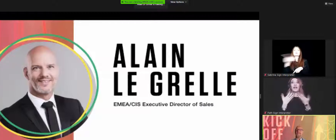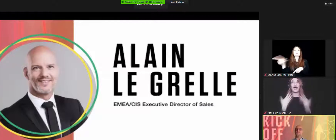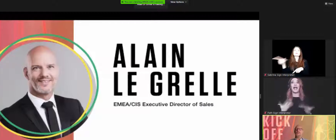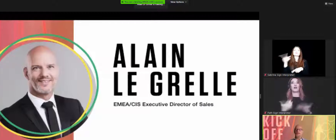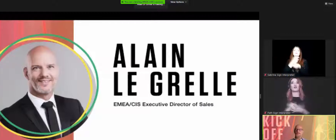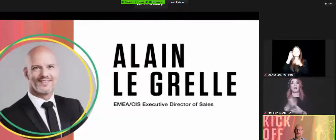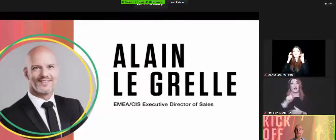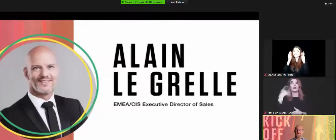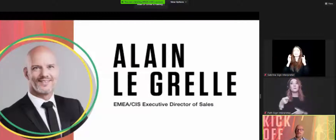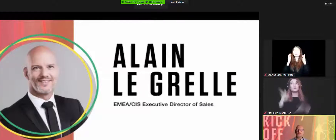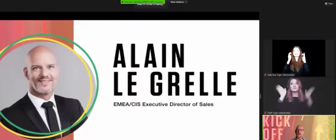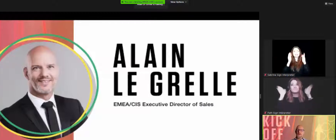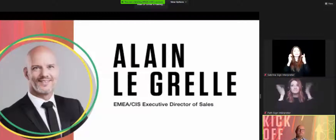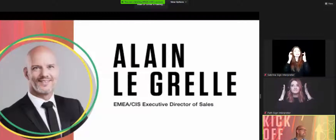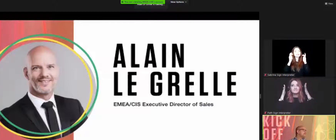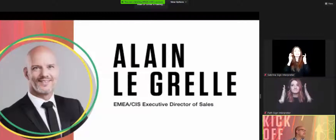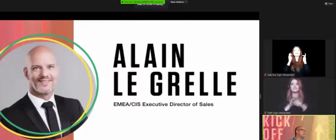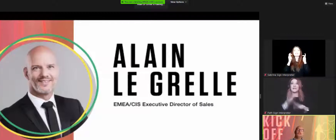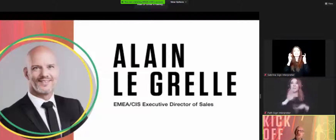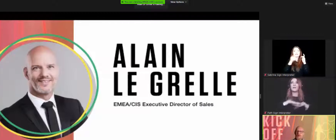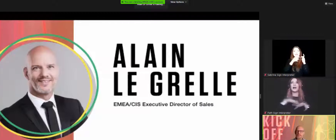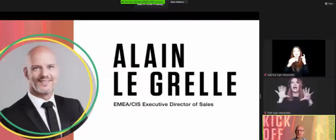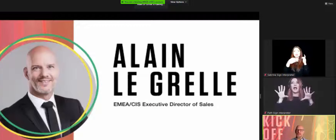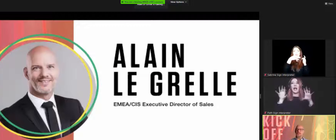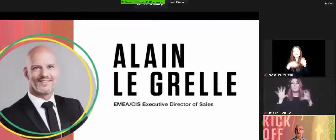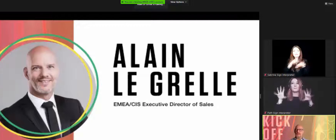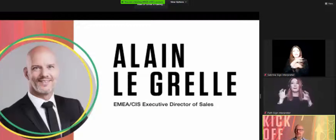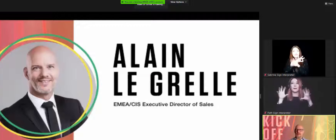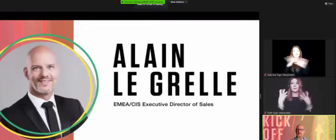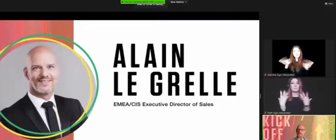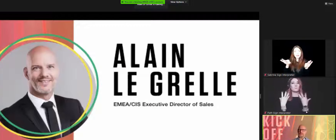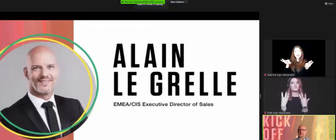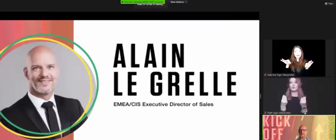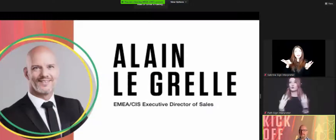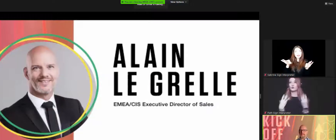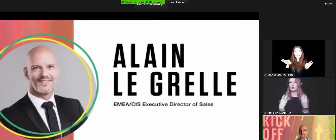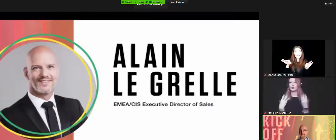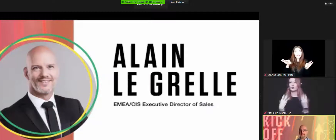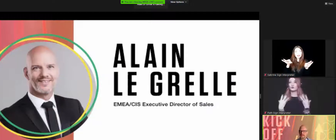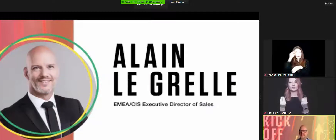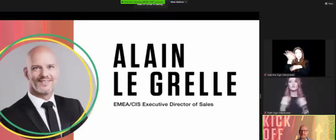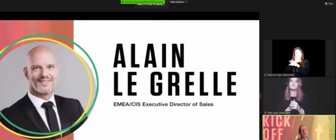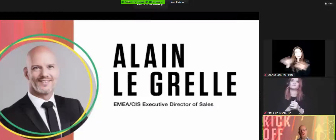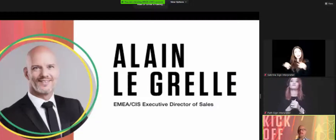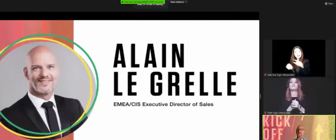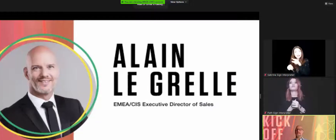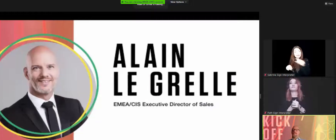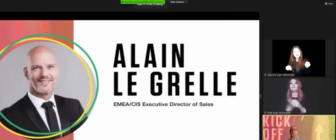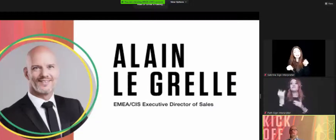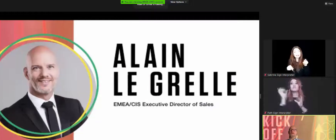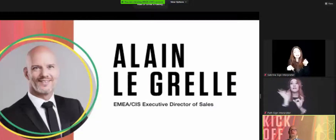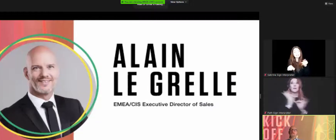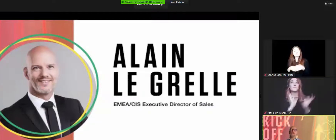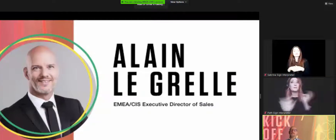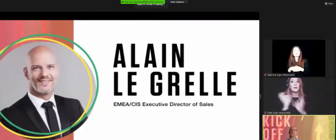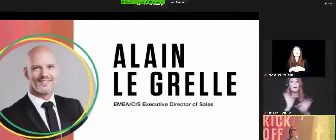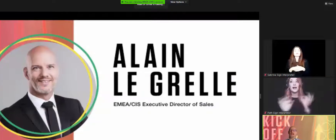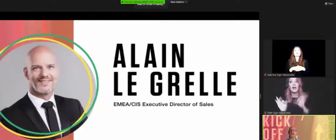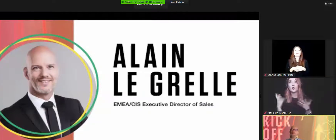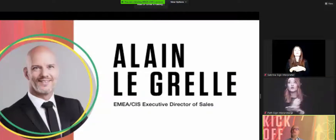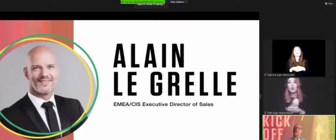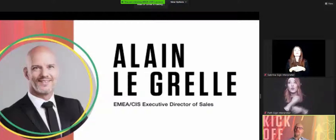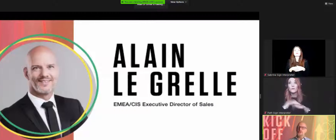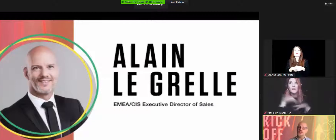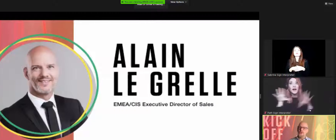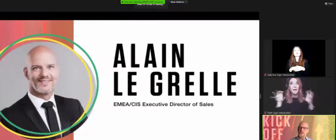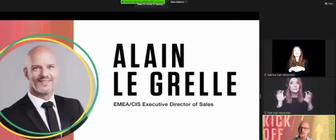get powerful knowledge in 2.5 hours, right? Are you ready? Okay, so the first thing, I just